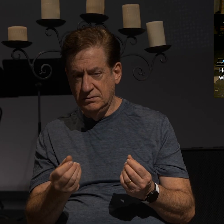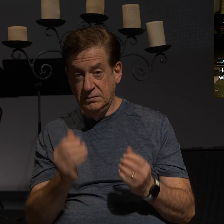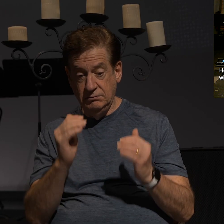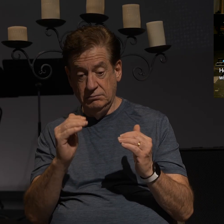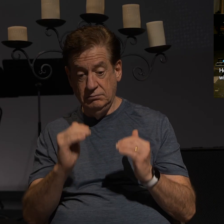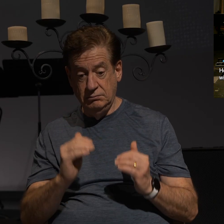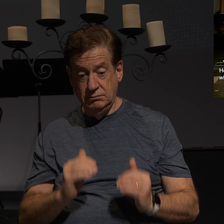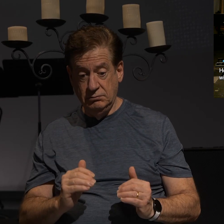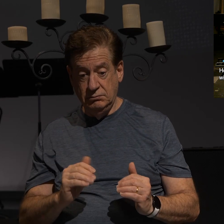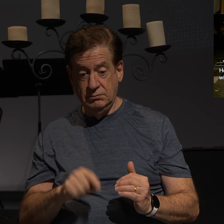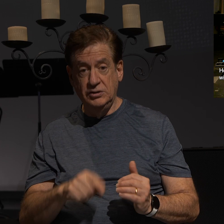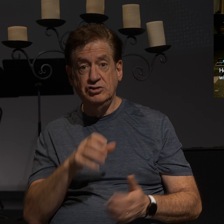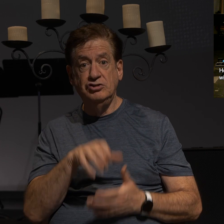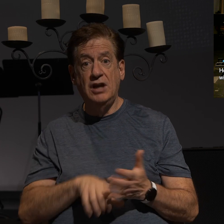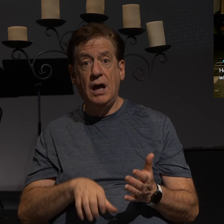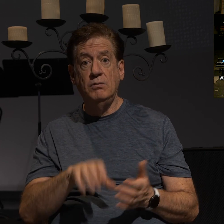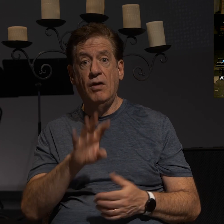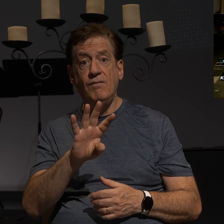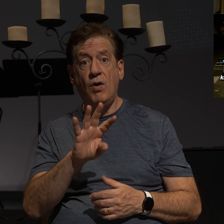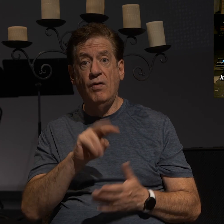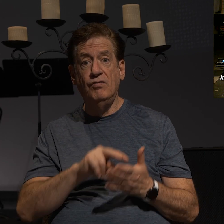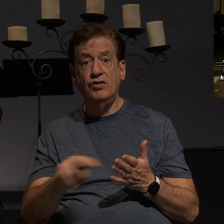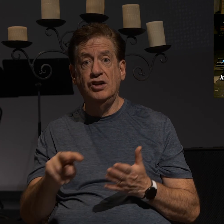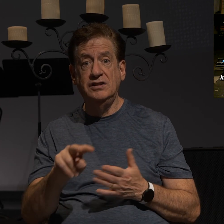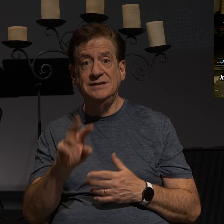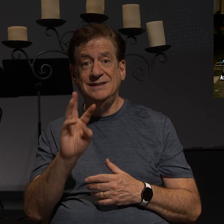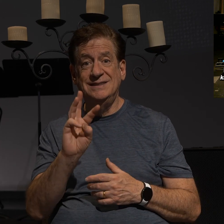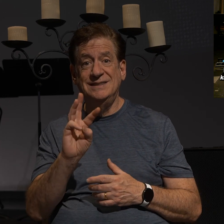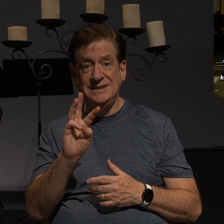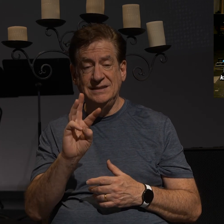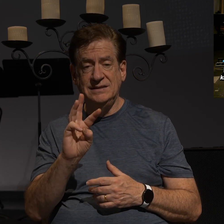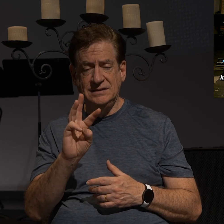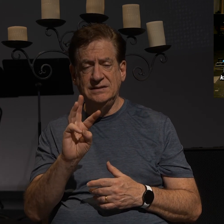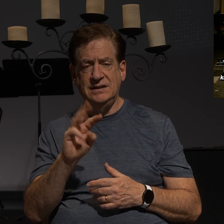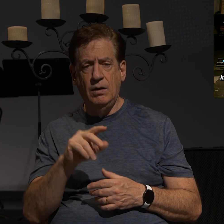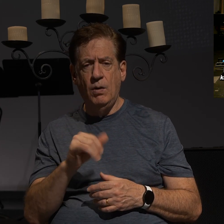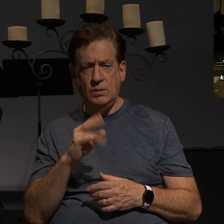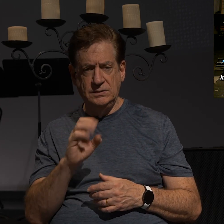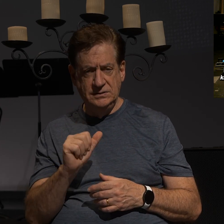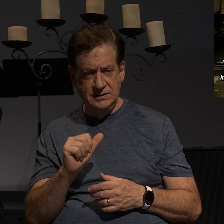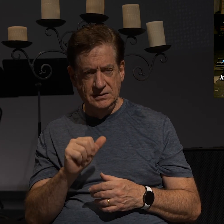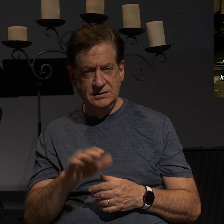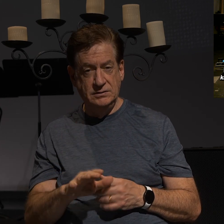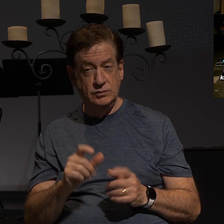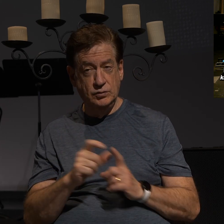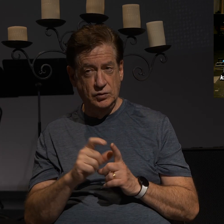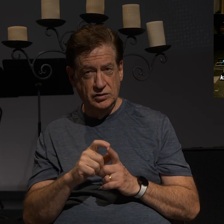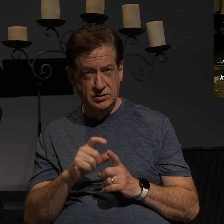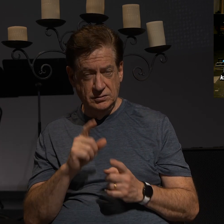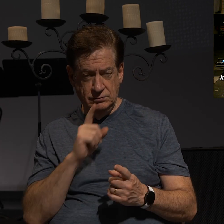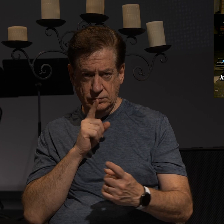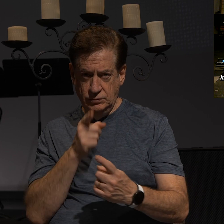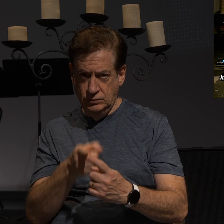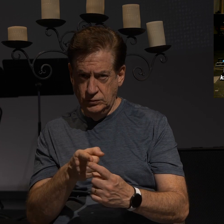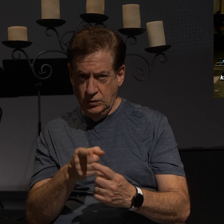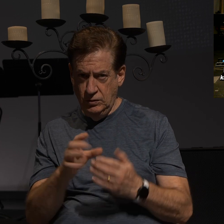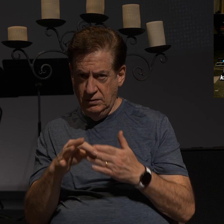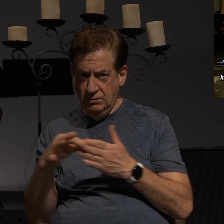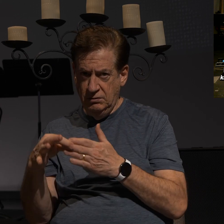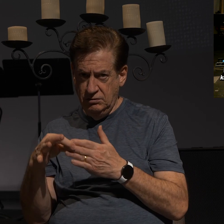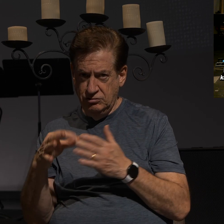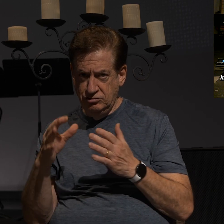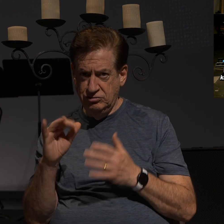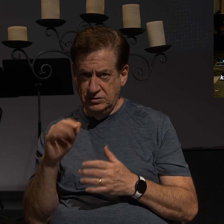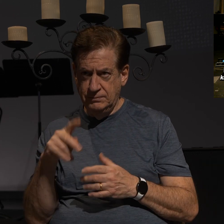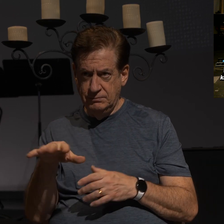couple verses to chapter 4, verse 6. And here Hosea is specifically targeting his words at the leadership, the spiritual leadership in Israel at the